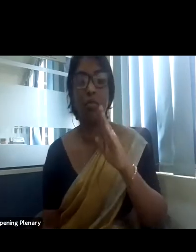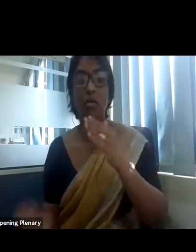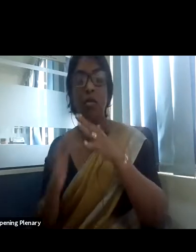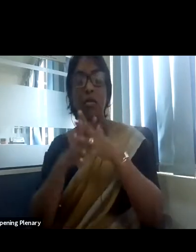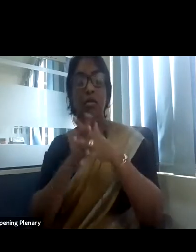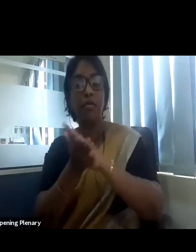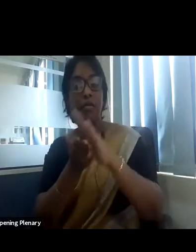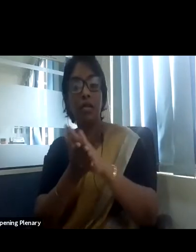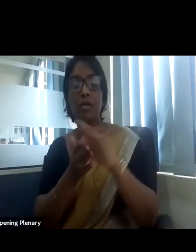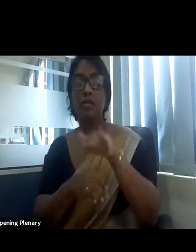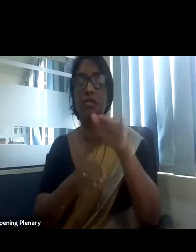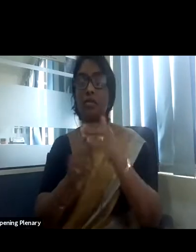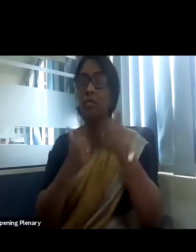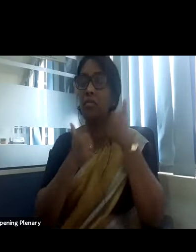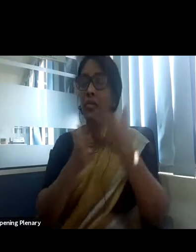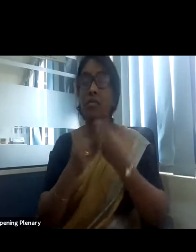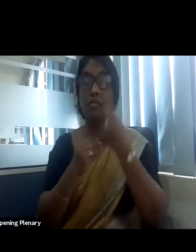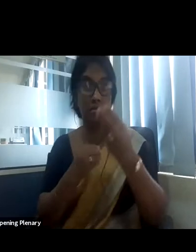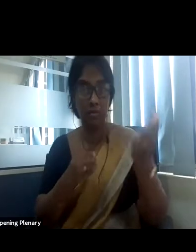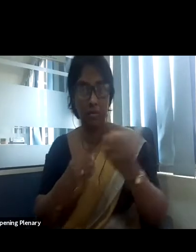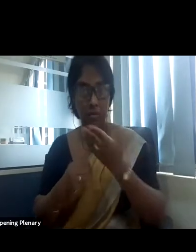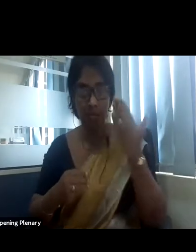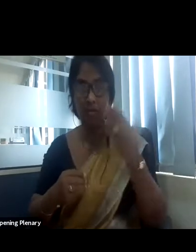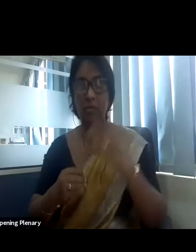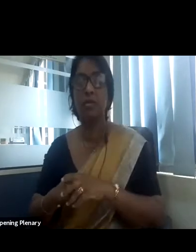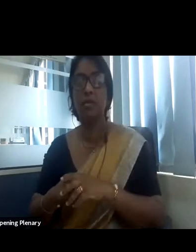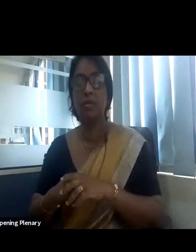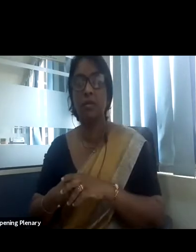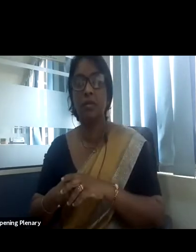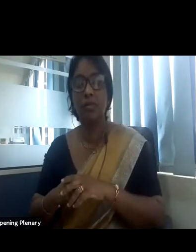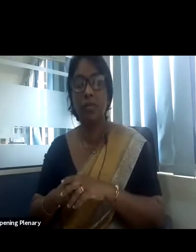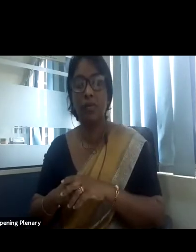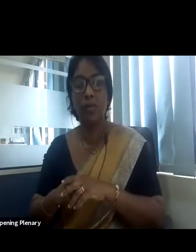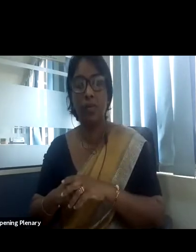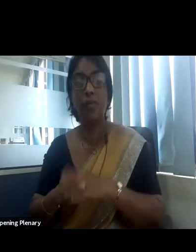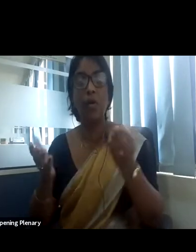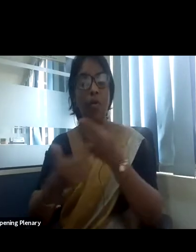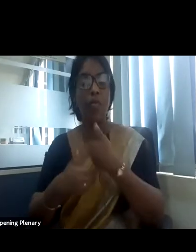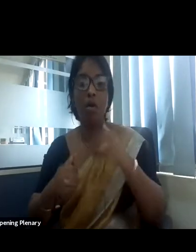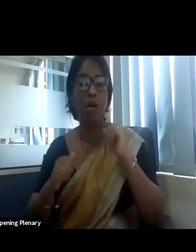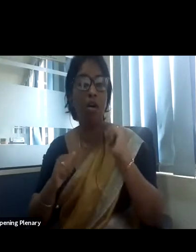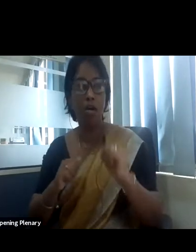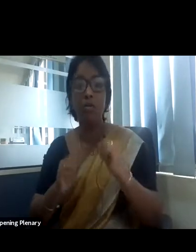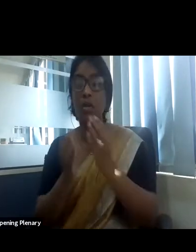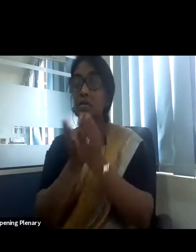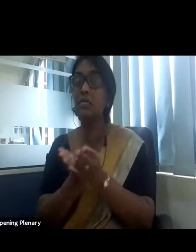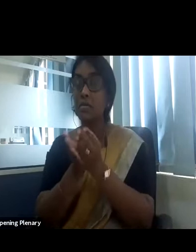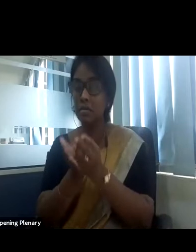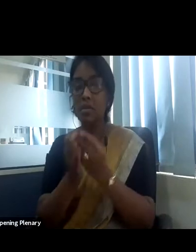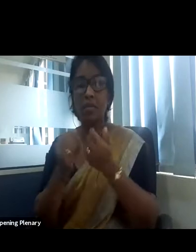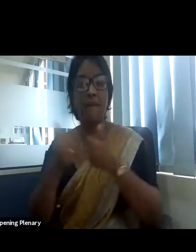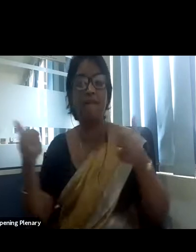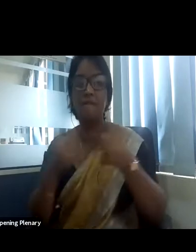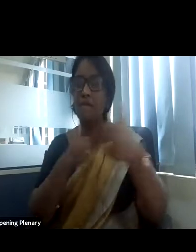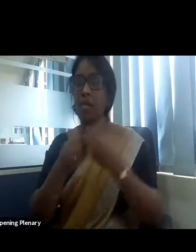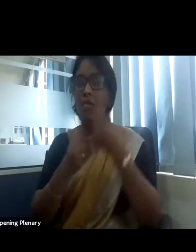question maybe is not how to eliminate risk, but rather how to allocate it best between participating parties, both investors